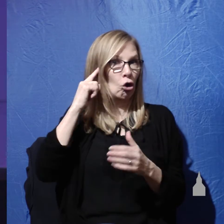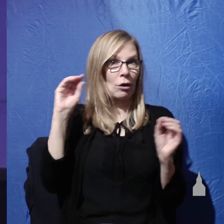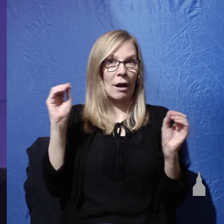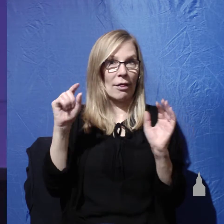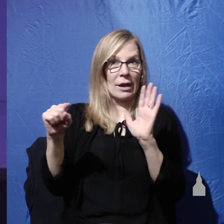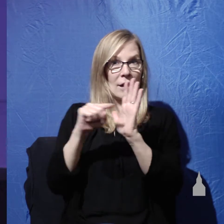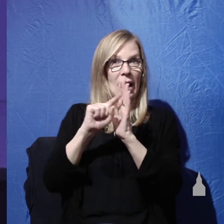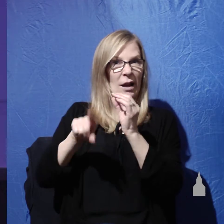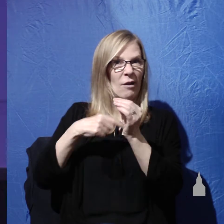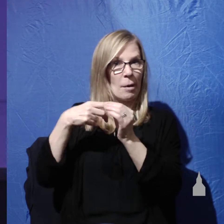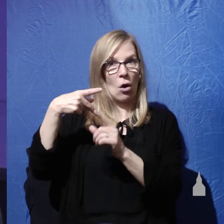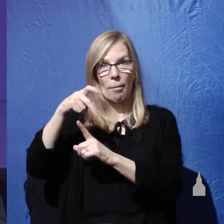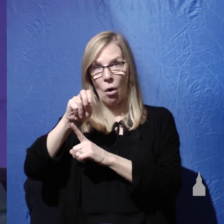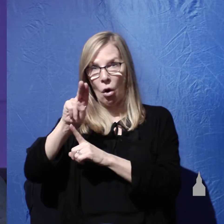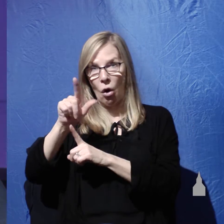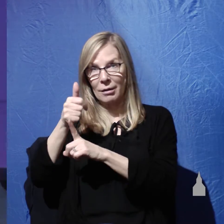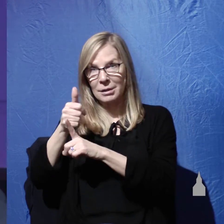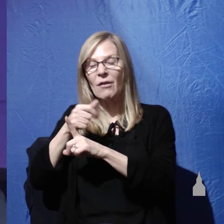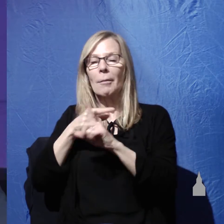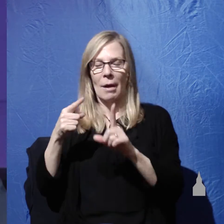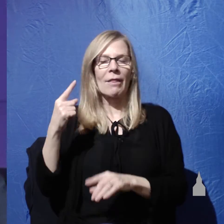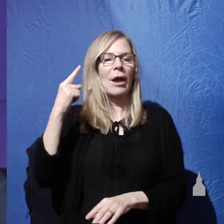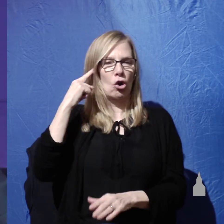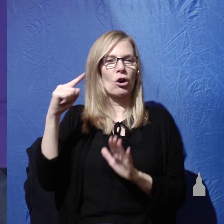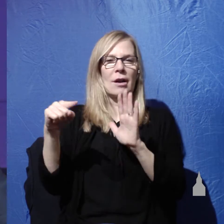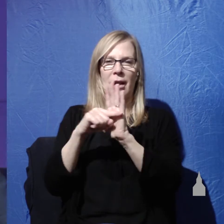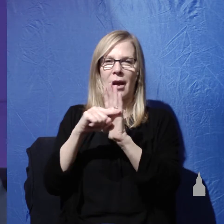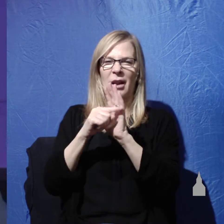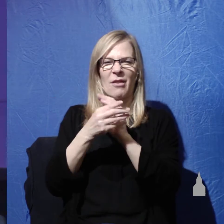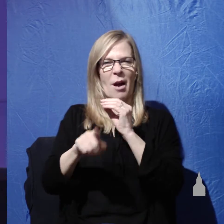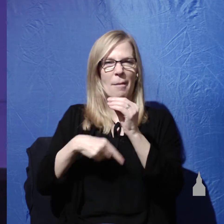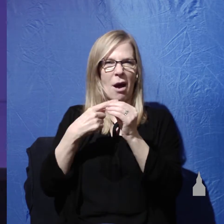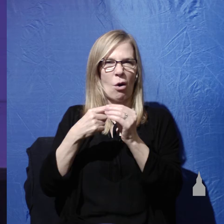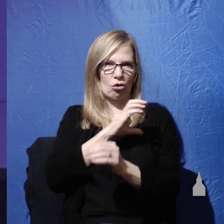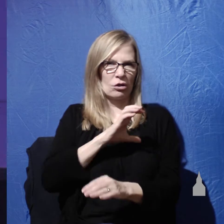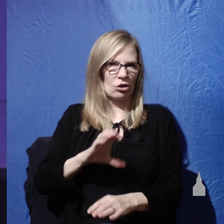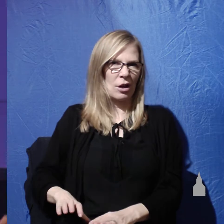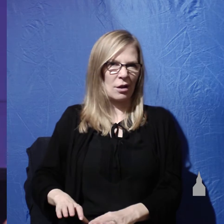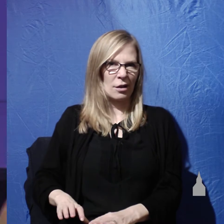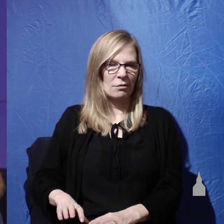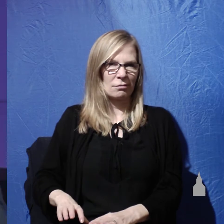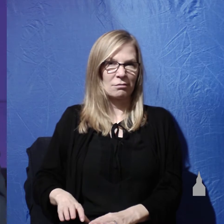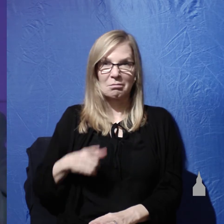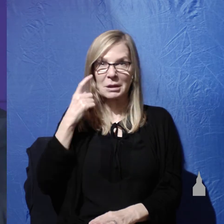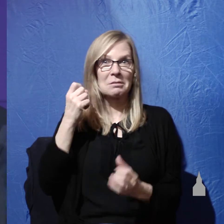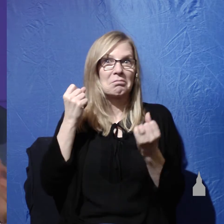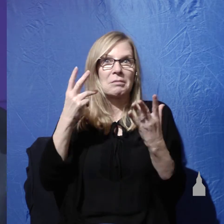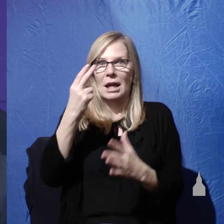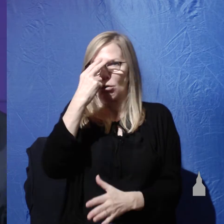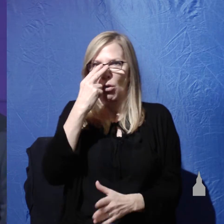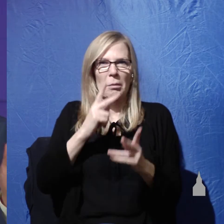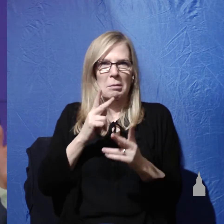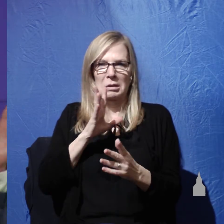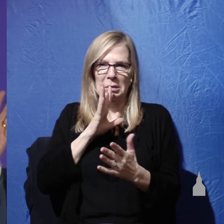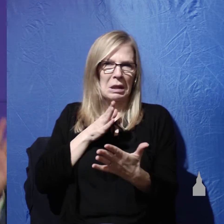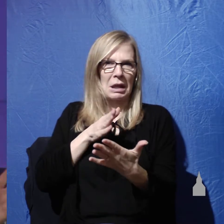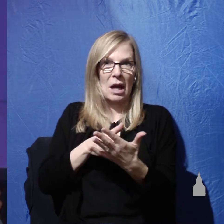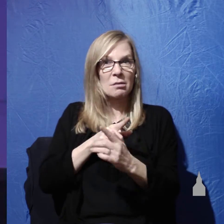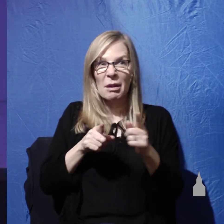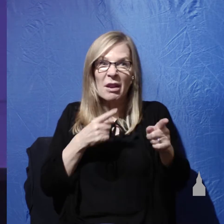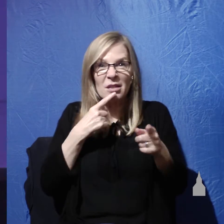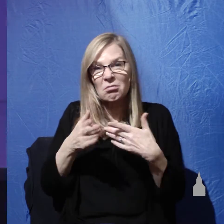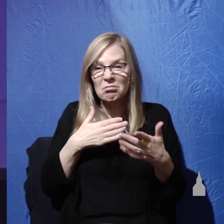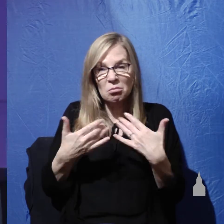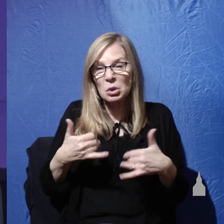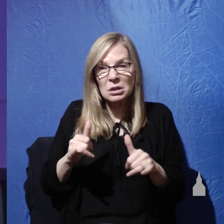negative things against Christianity, because throughout the Roman Empire, many Jewish people were speaking against it. Nevertheless, they say, we're willing,